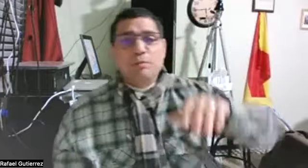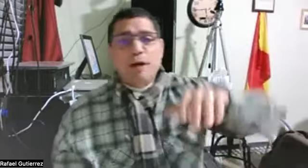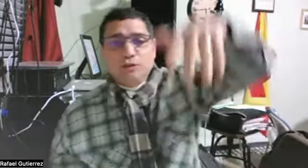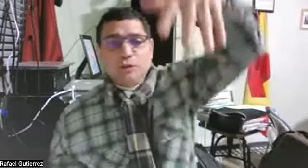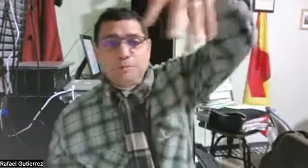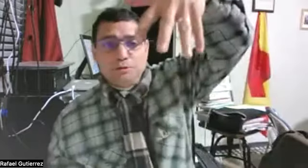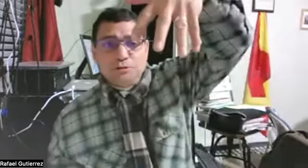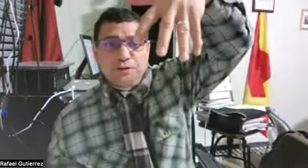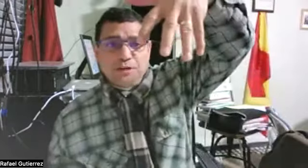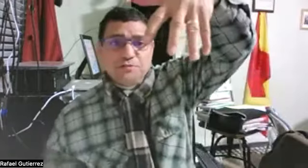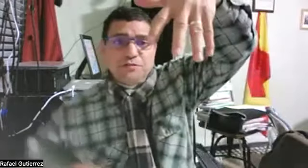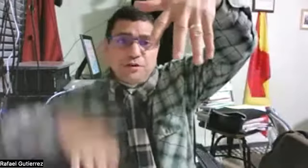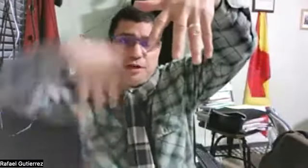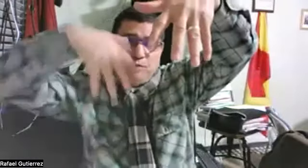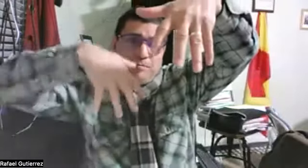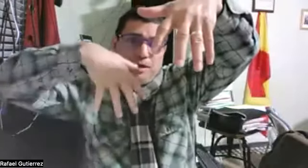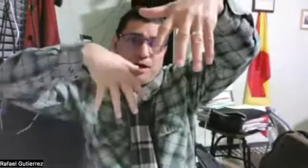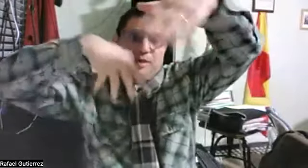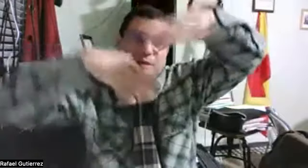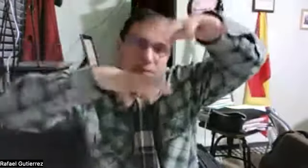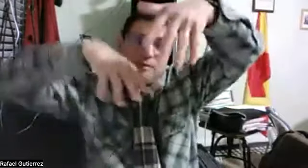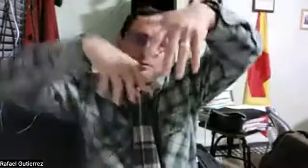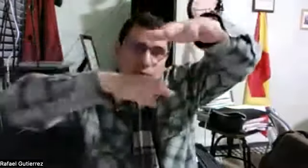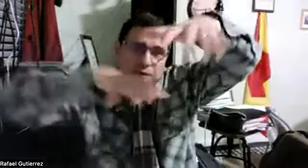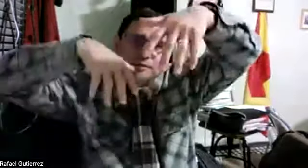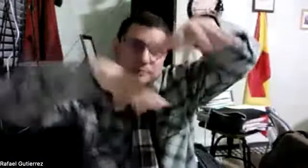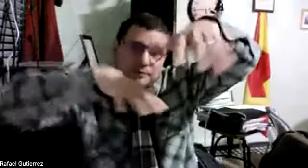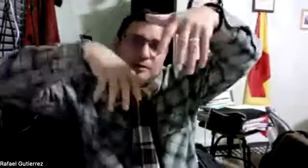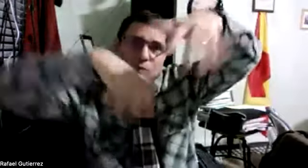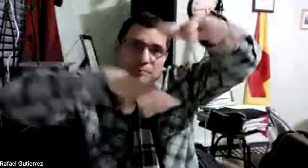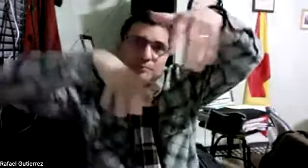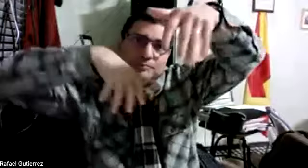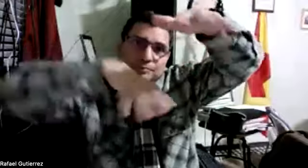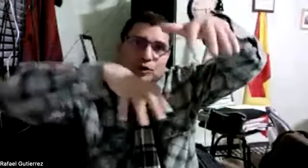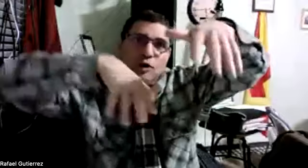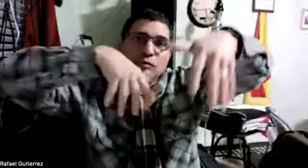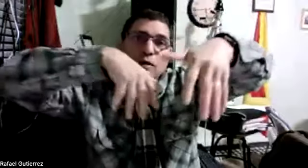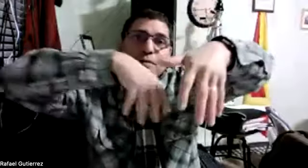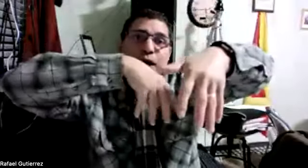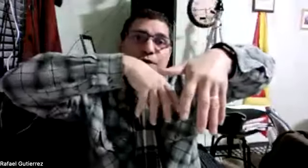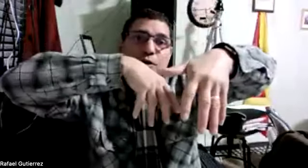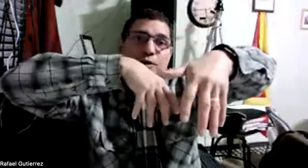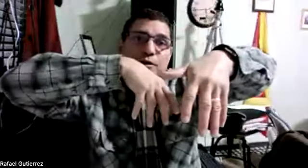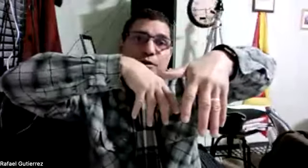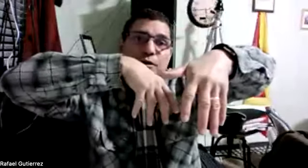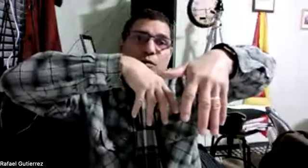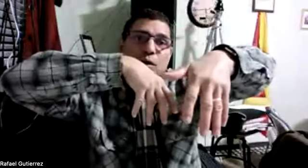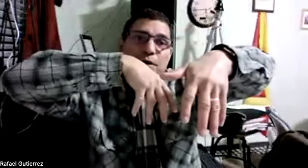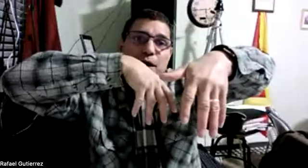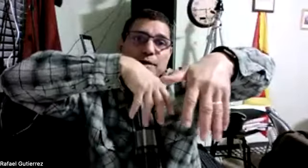March, you're gonna put your fingers in front and one behind and then move it. One behind the other. One behind.